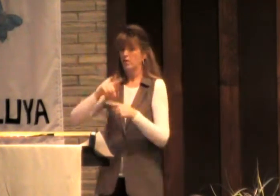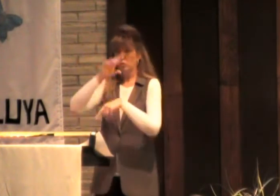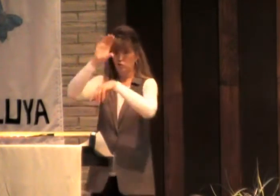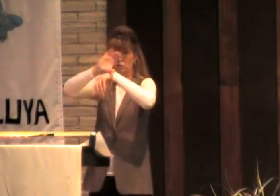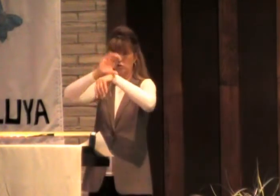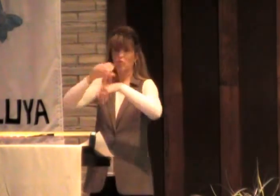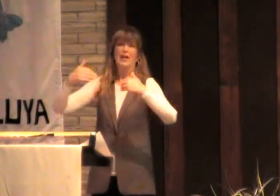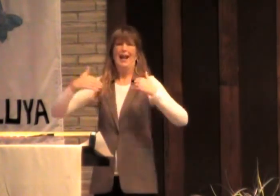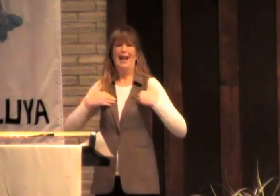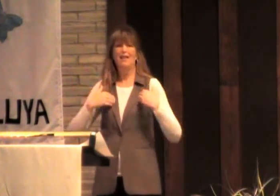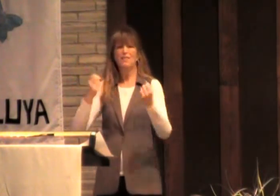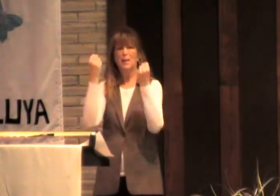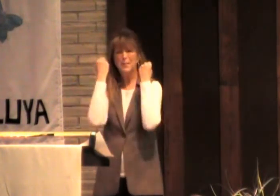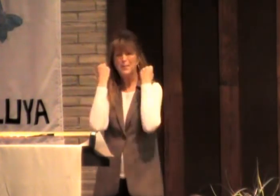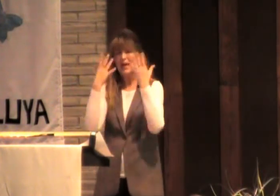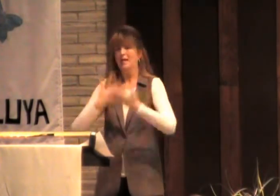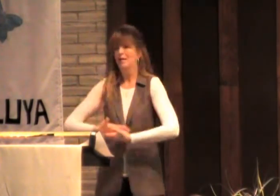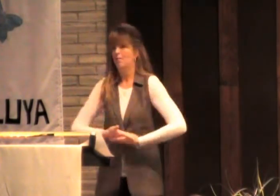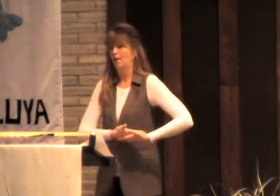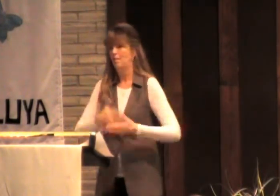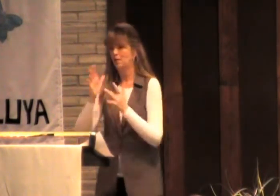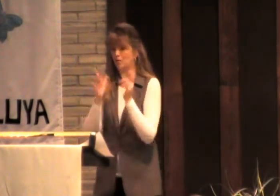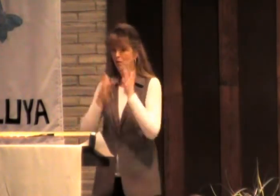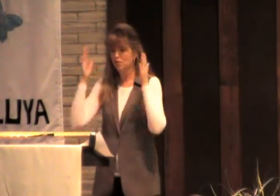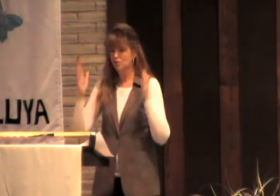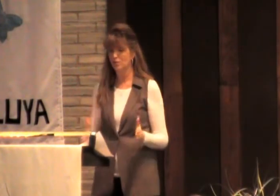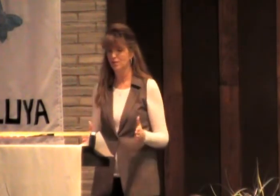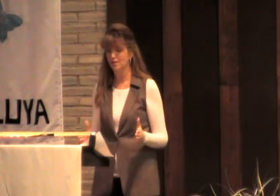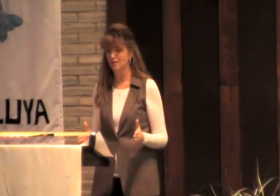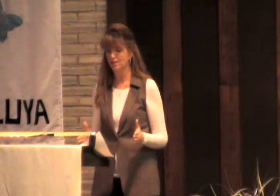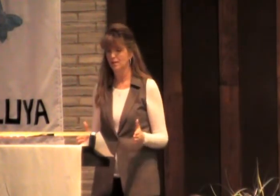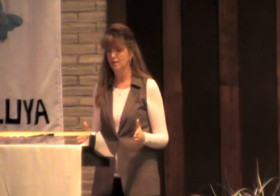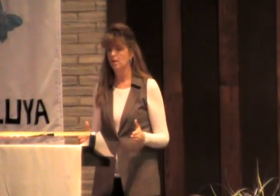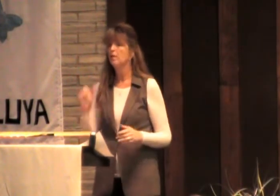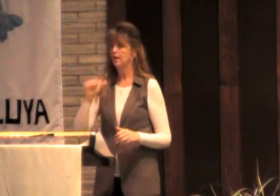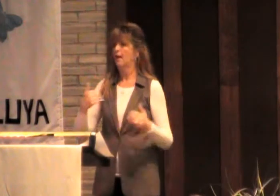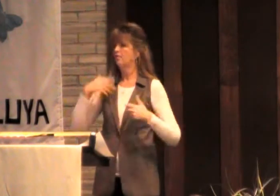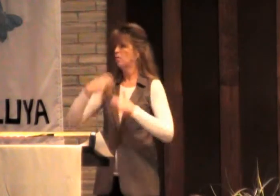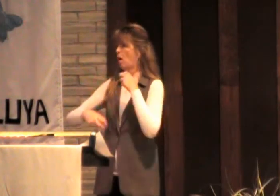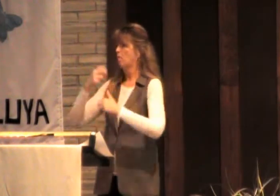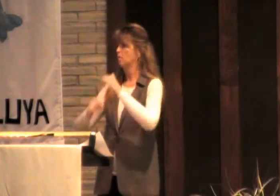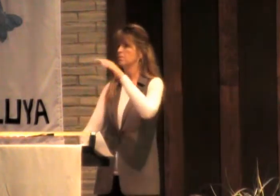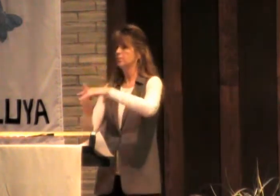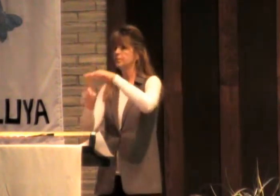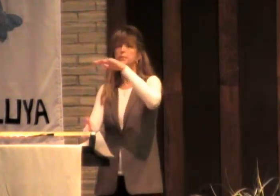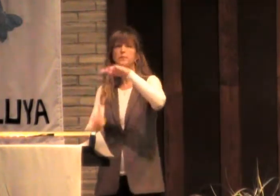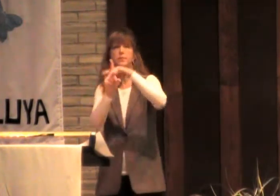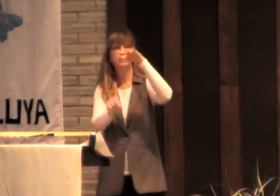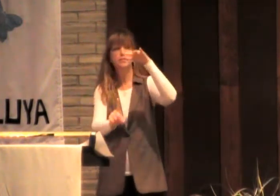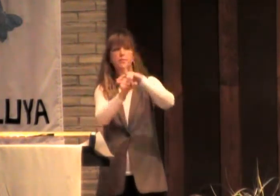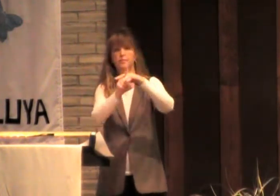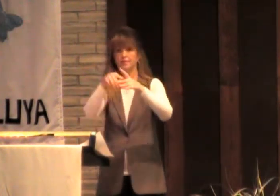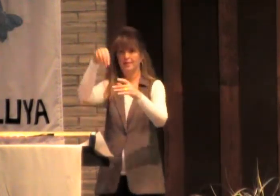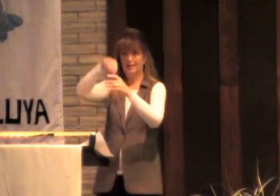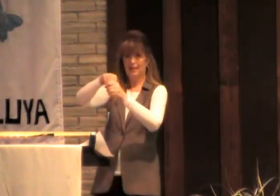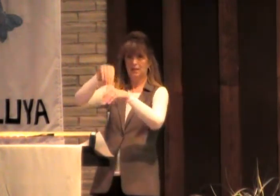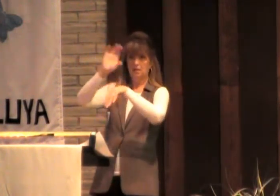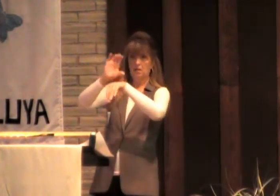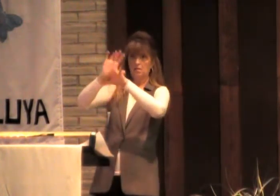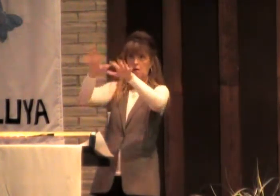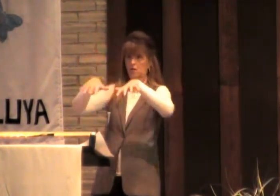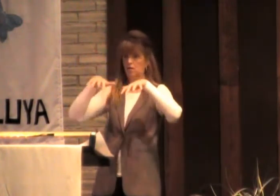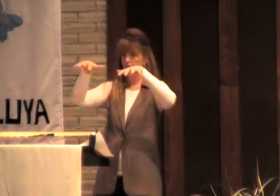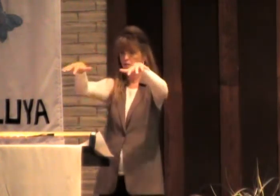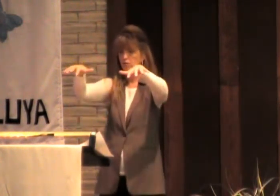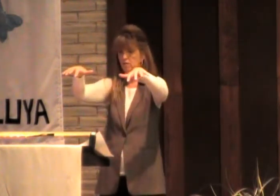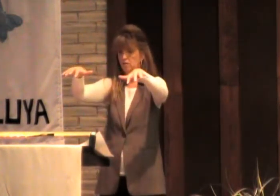way. So when a church has a lot of baby Christians, they can have problems that just pop up